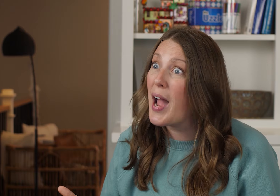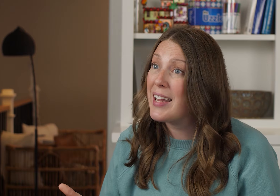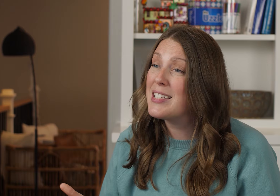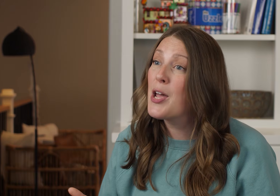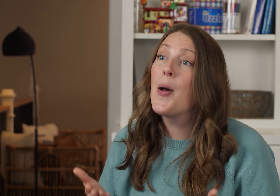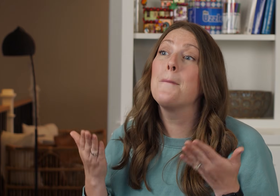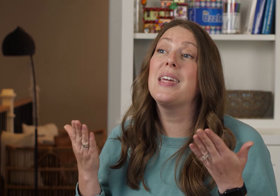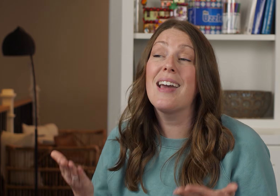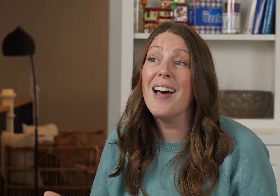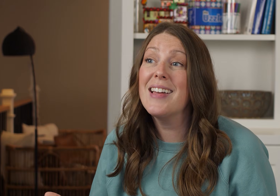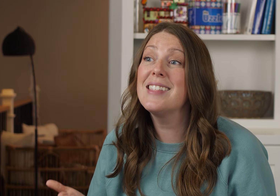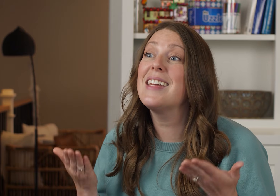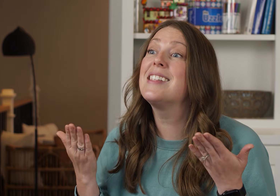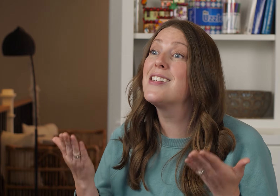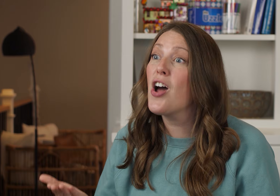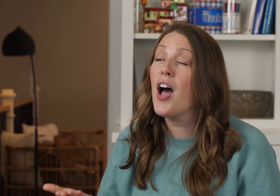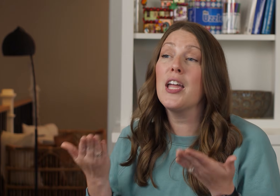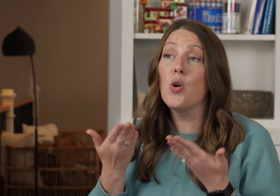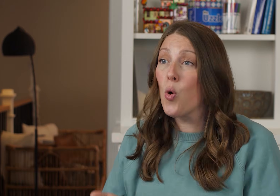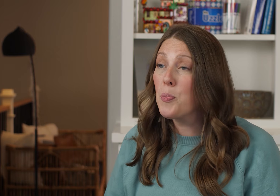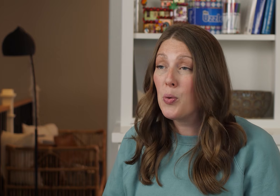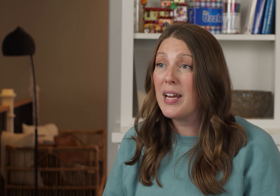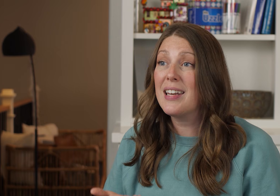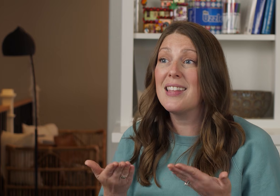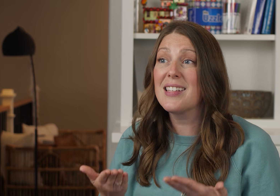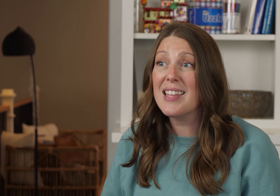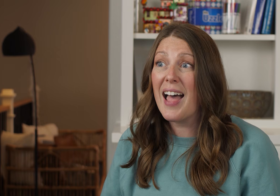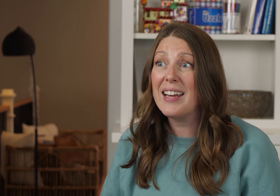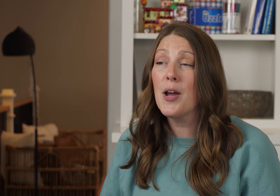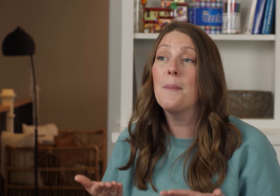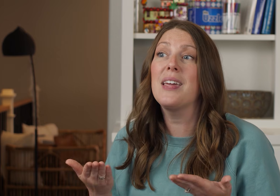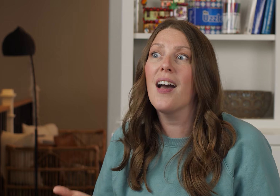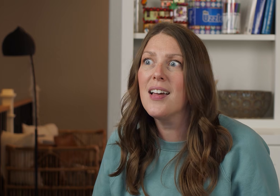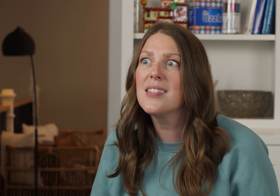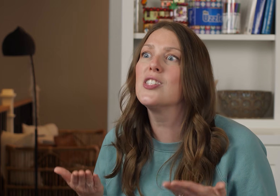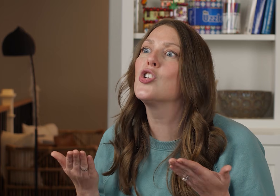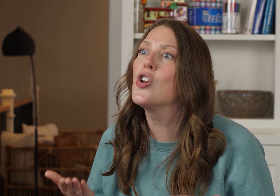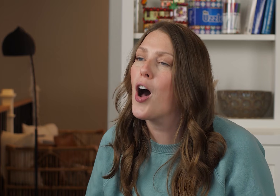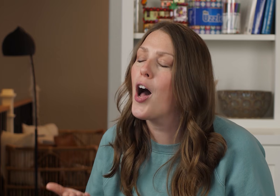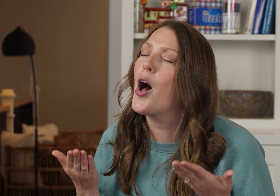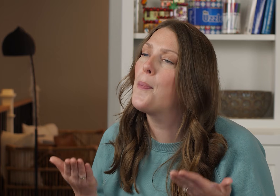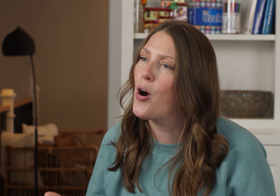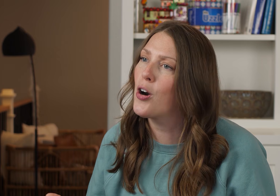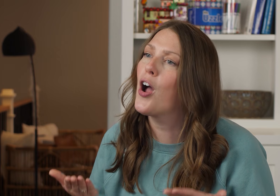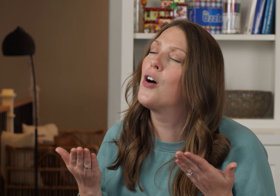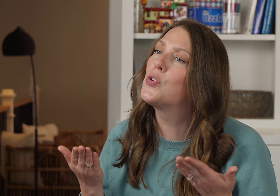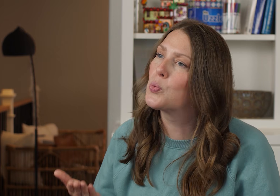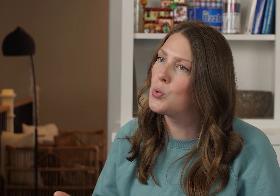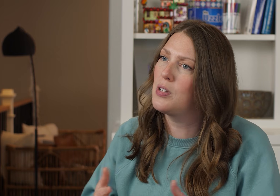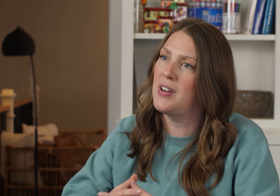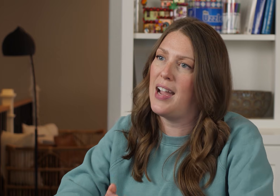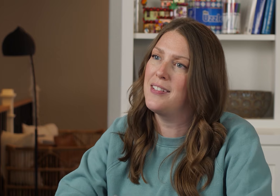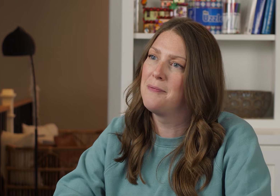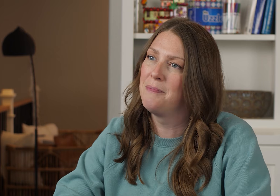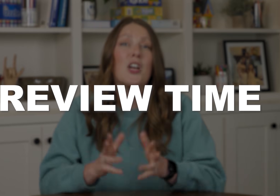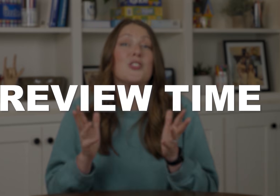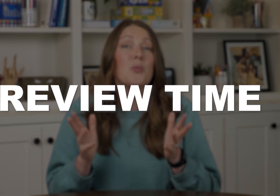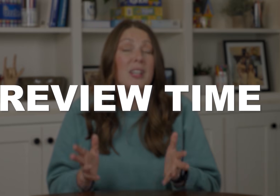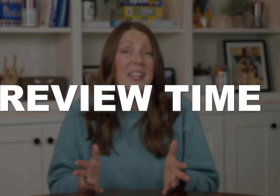right, because it's not incorporated in the sign because it's not a part of the rule of 9. So let's